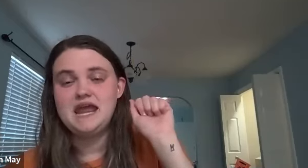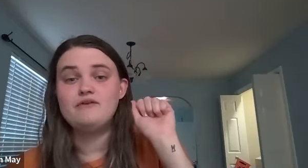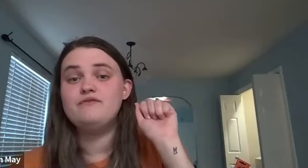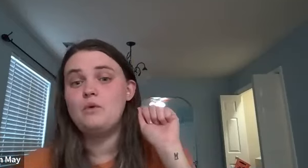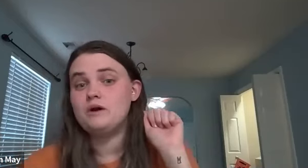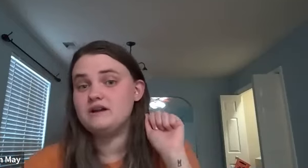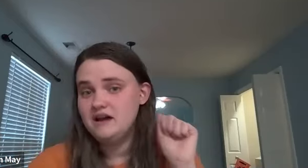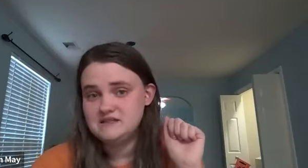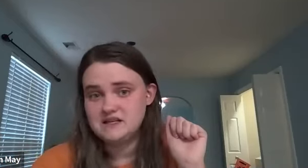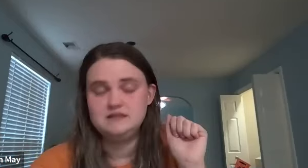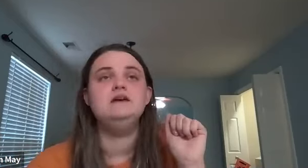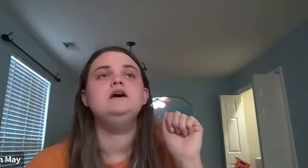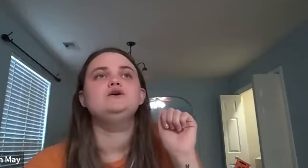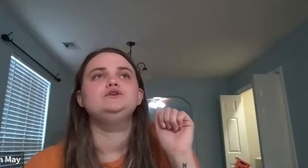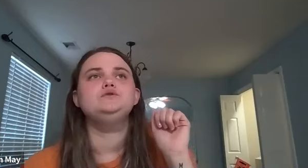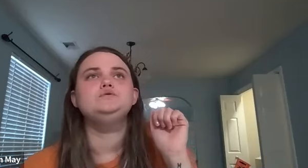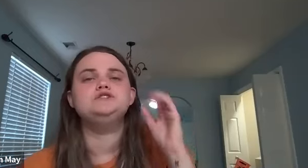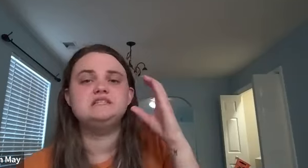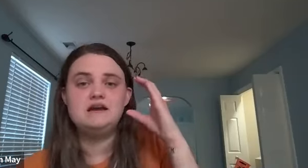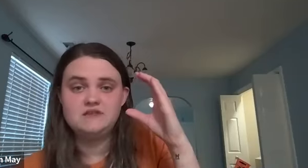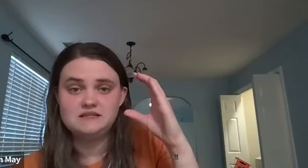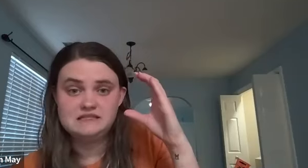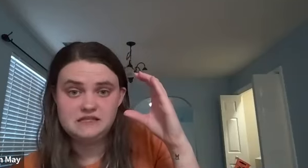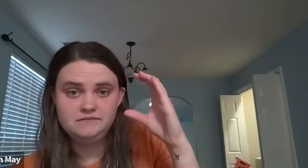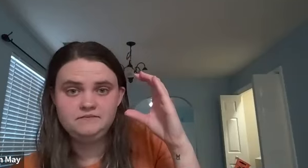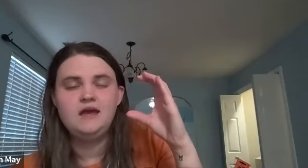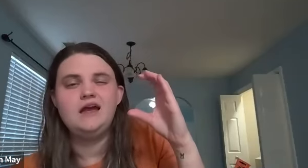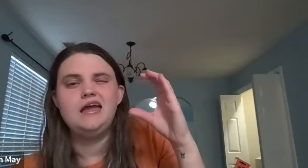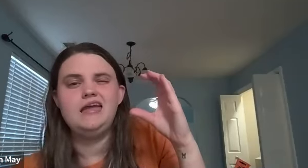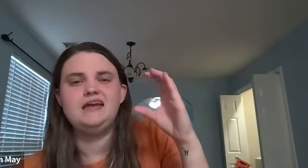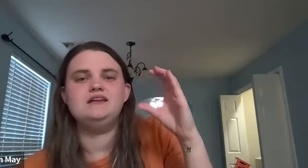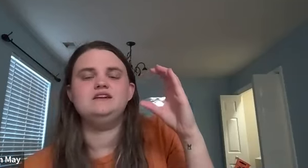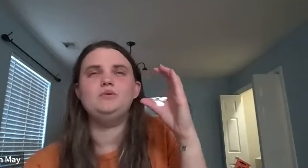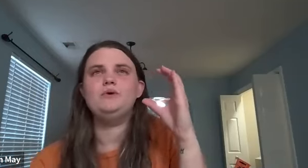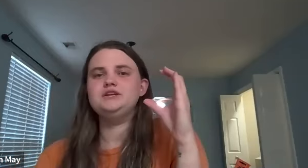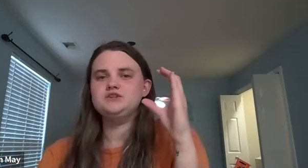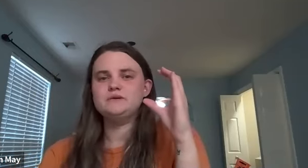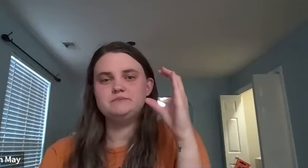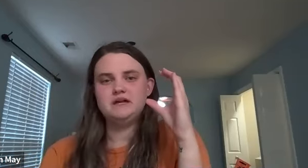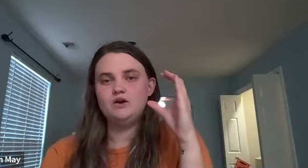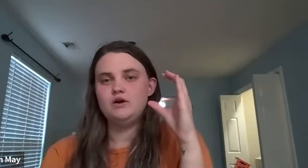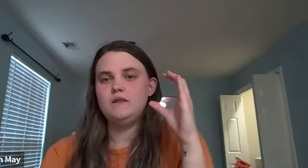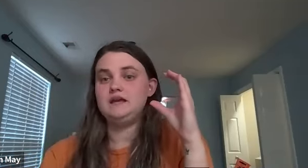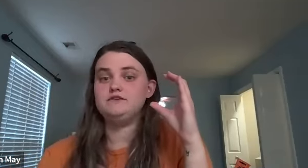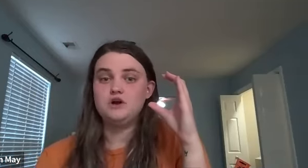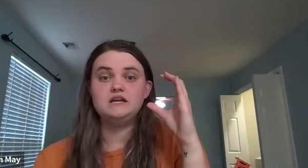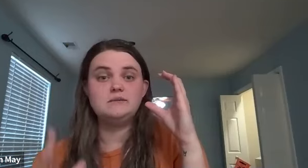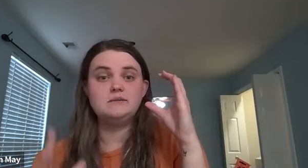Now for cousin, you would just have that C. And what you do is, depending on, like, if you're talking about a